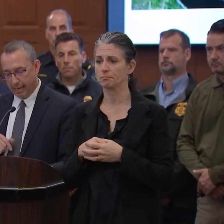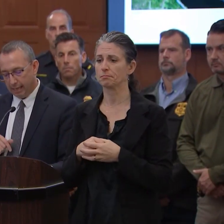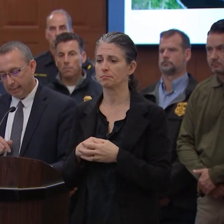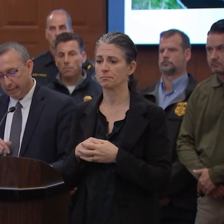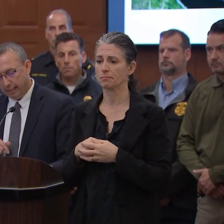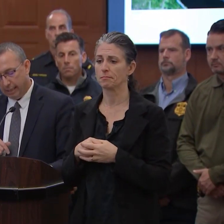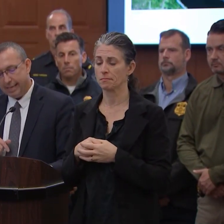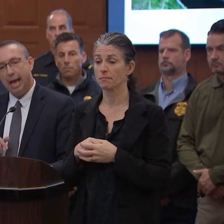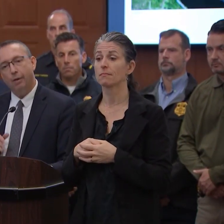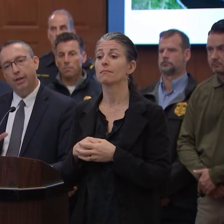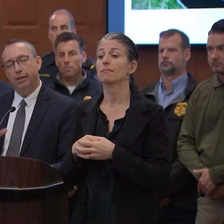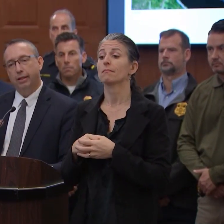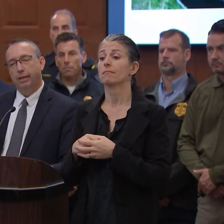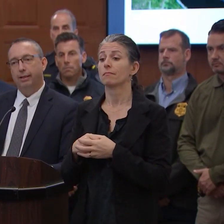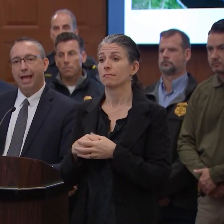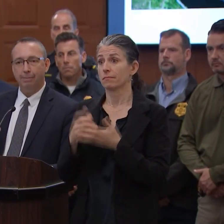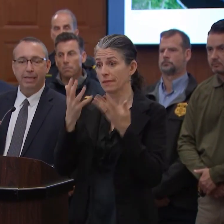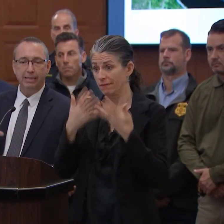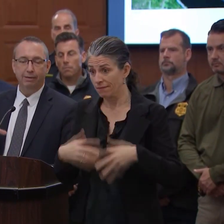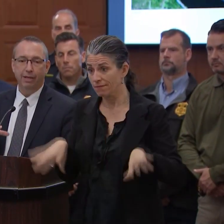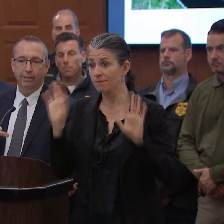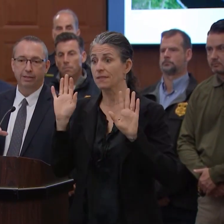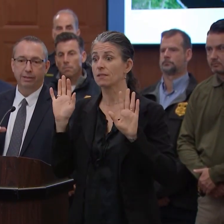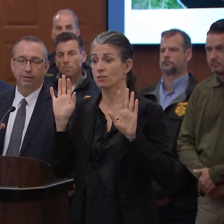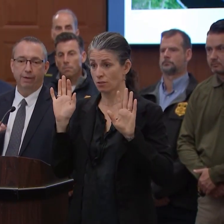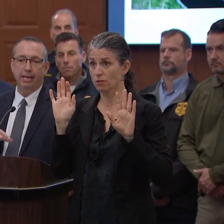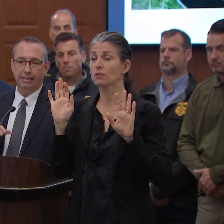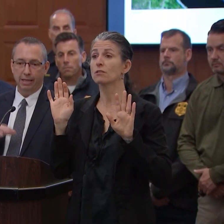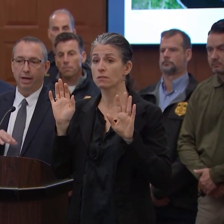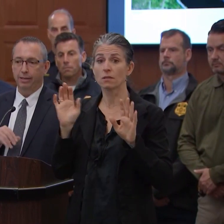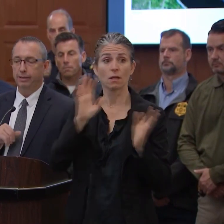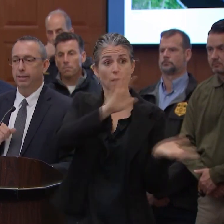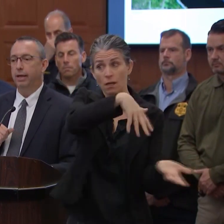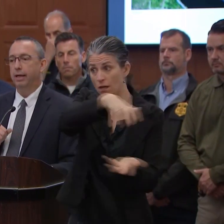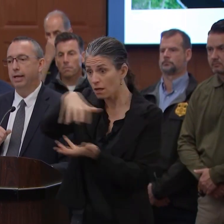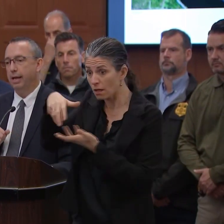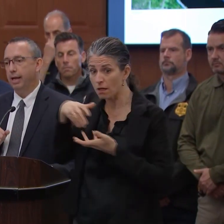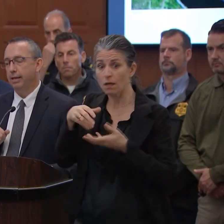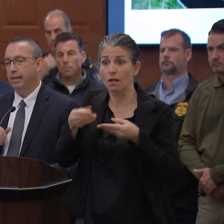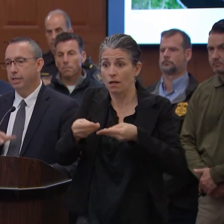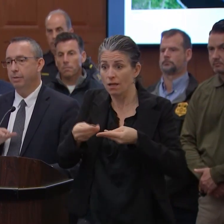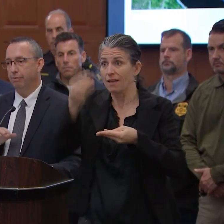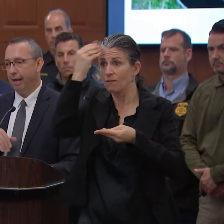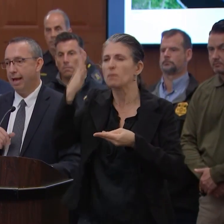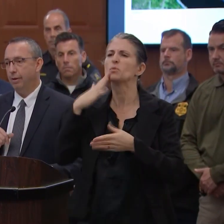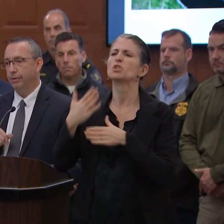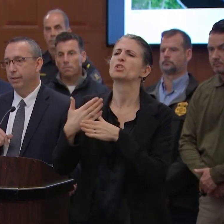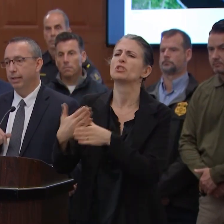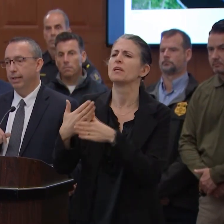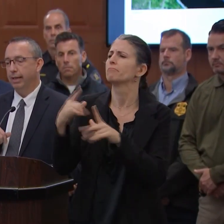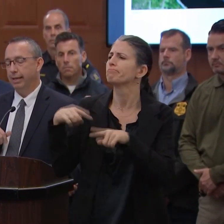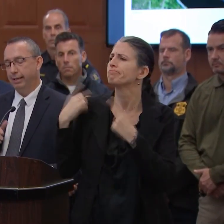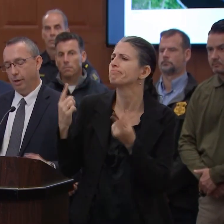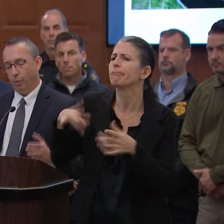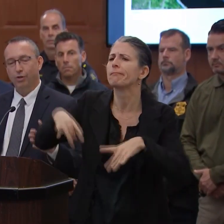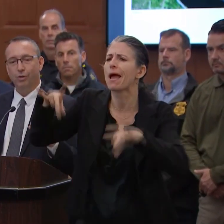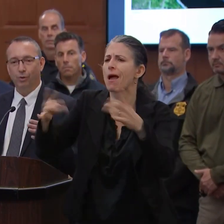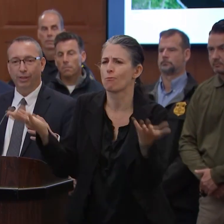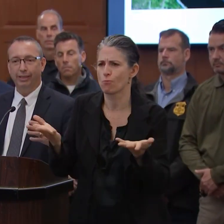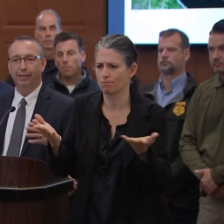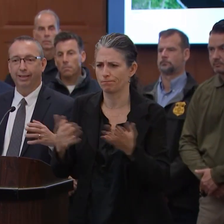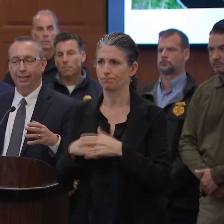can today now that that piece of this event is done and he's been found.